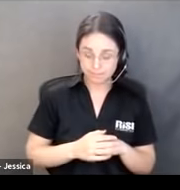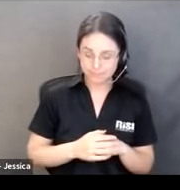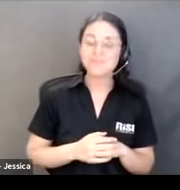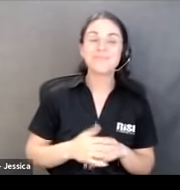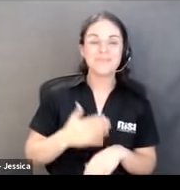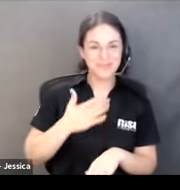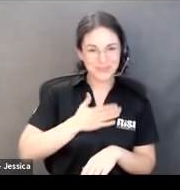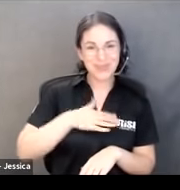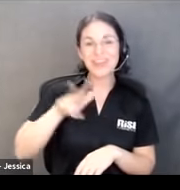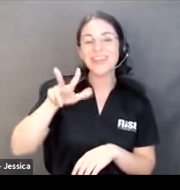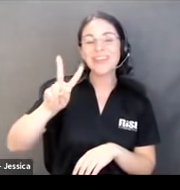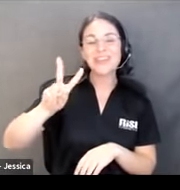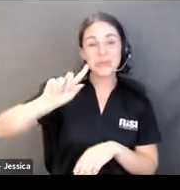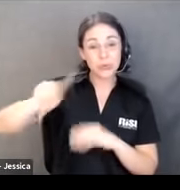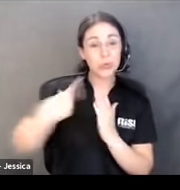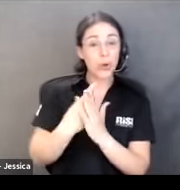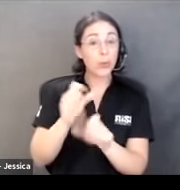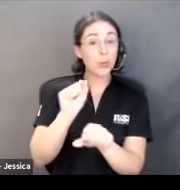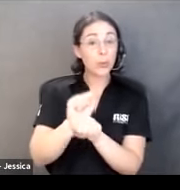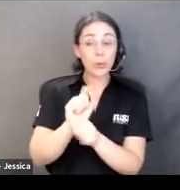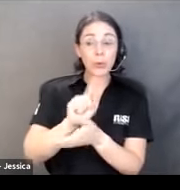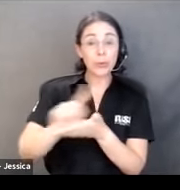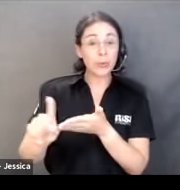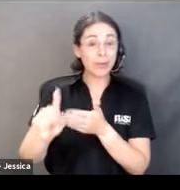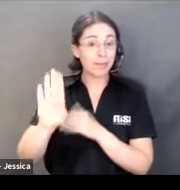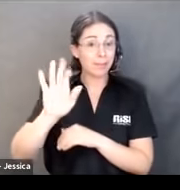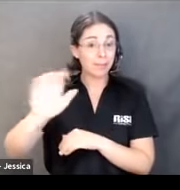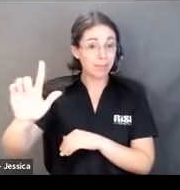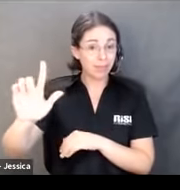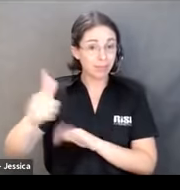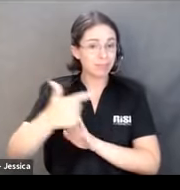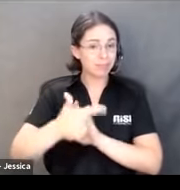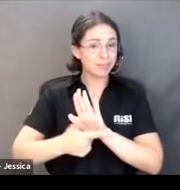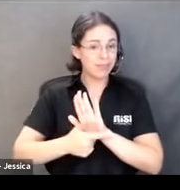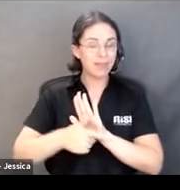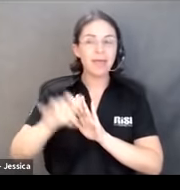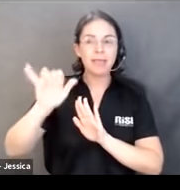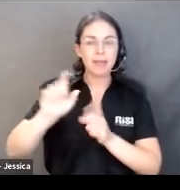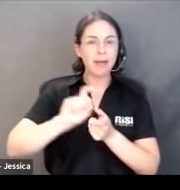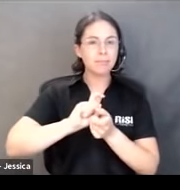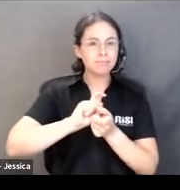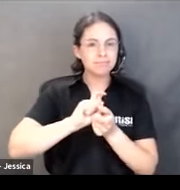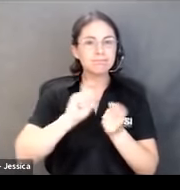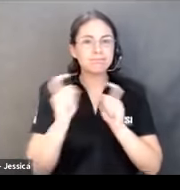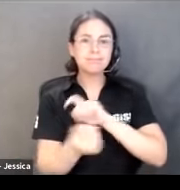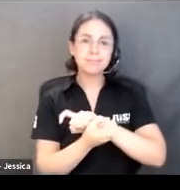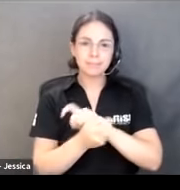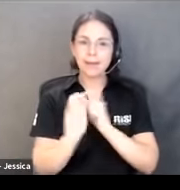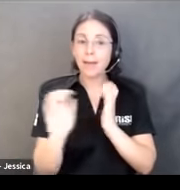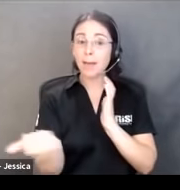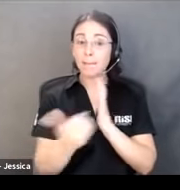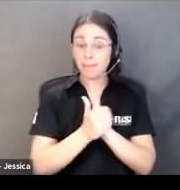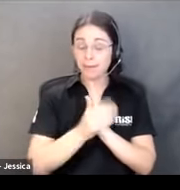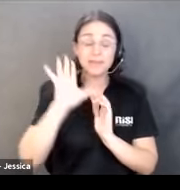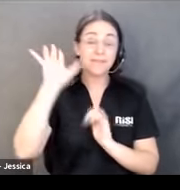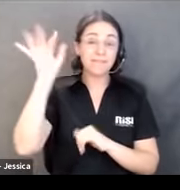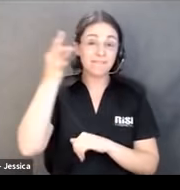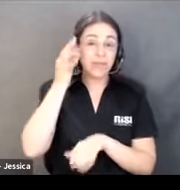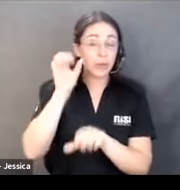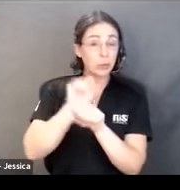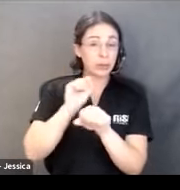bill very simply amends the Federal Labor Standards Act, which